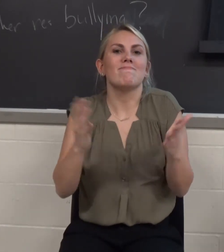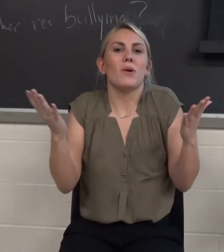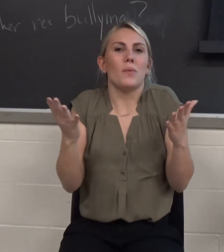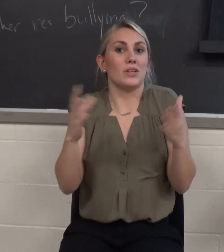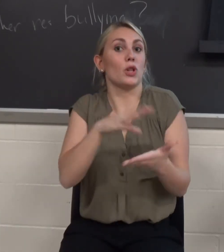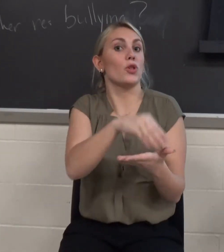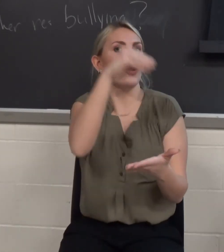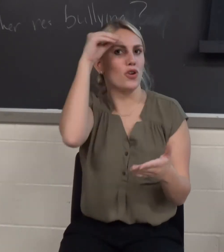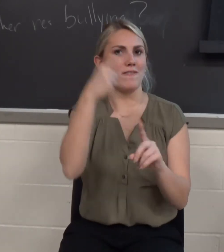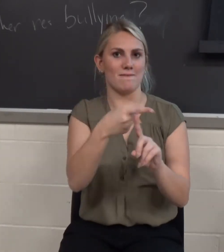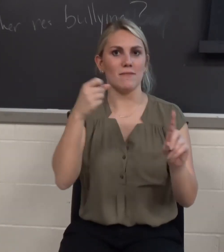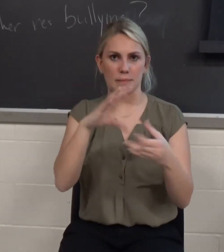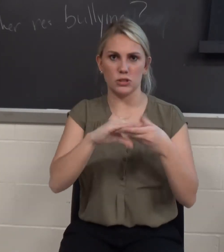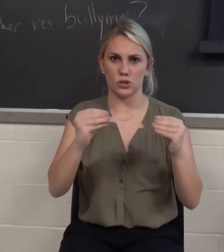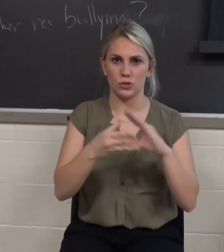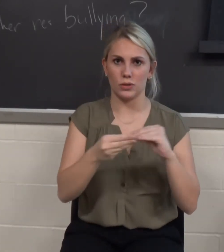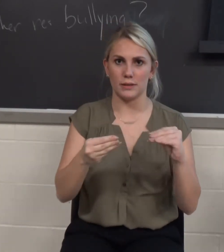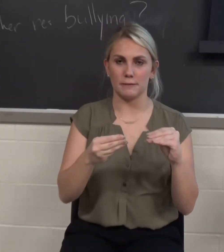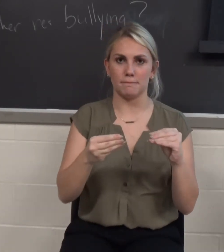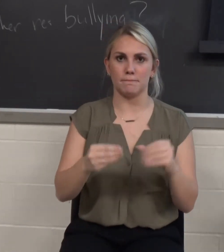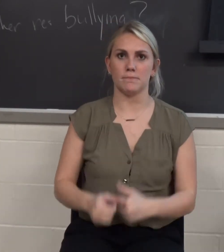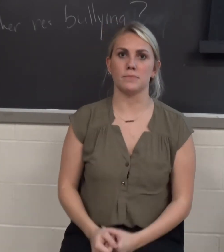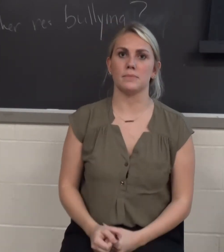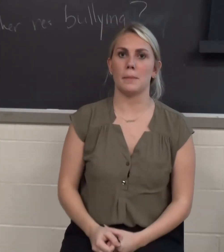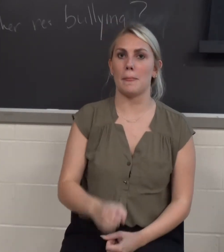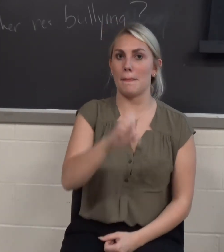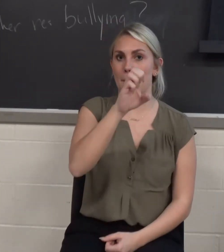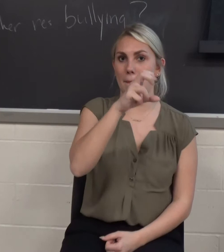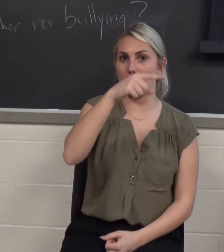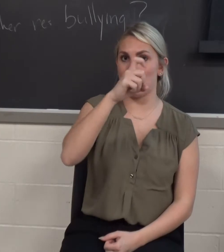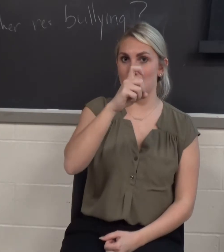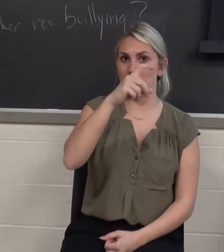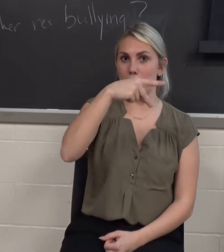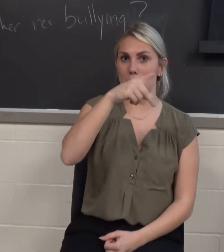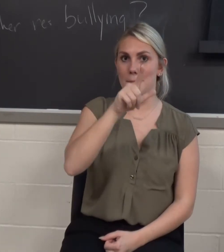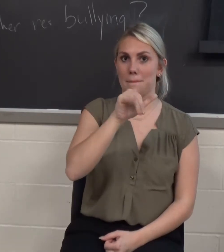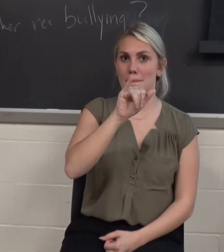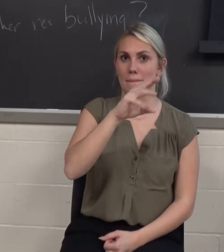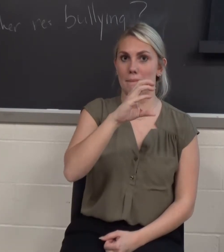It's what's the difference between explicit and implicit?